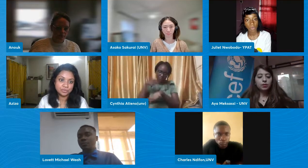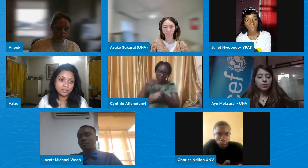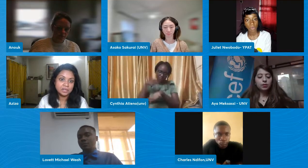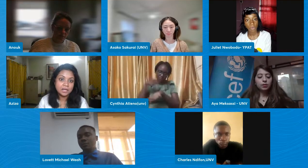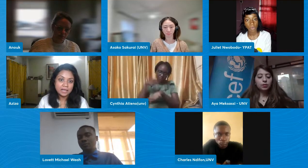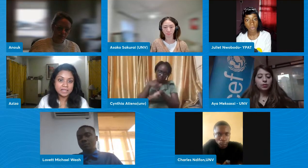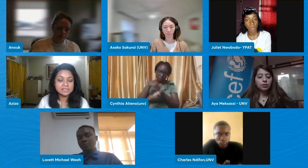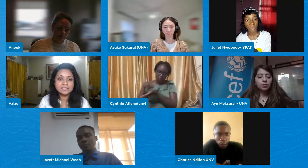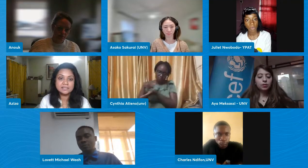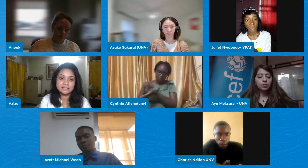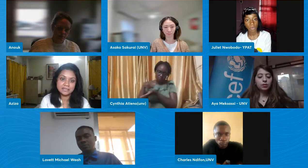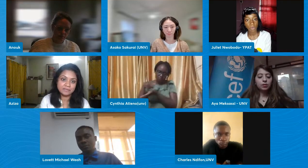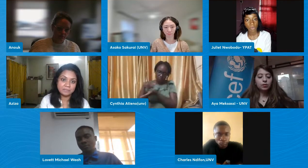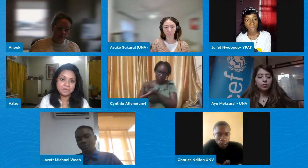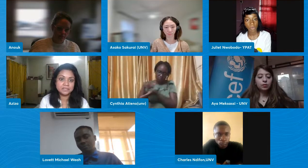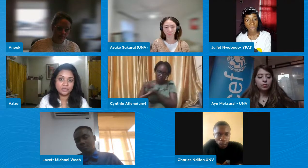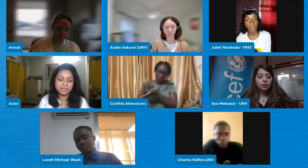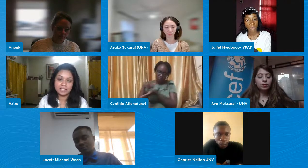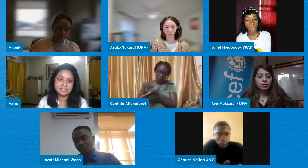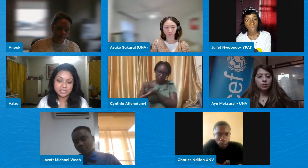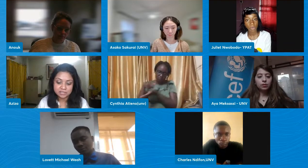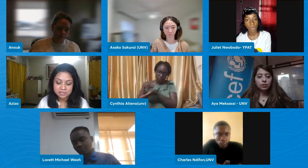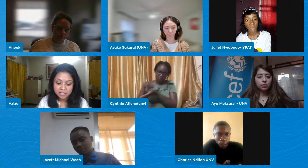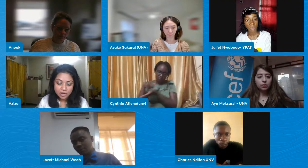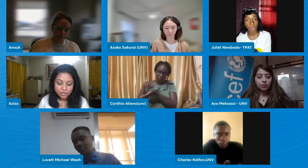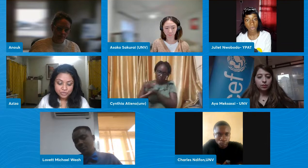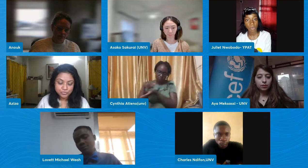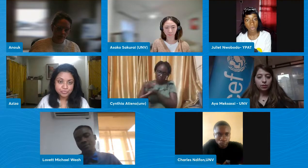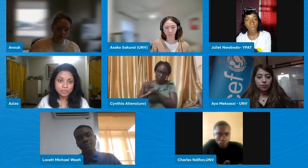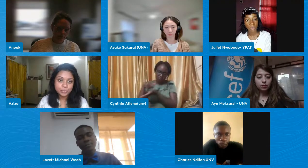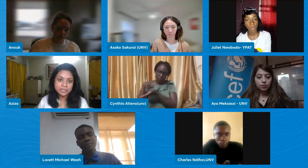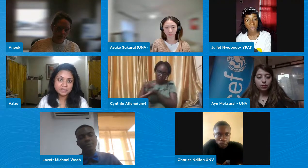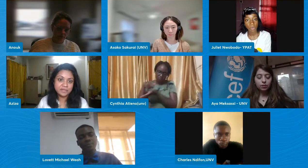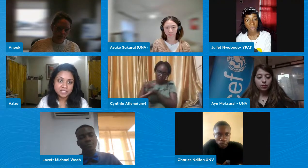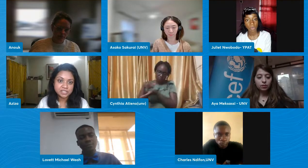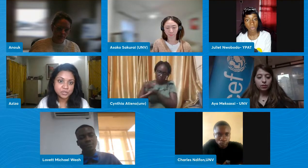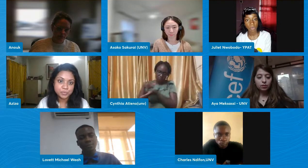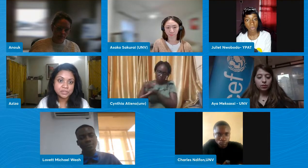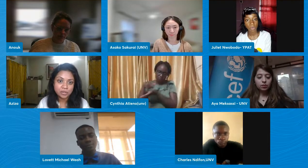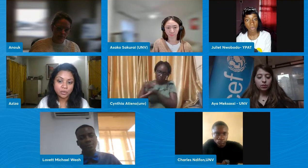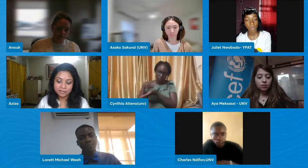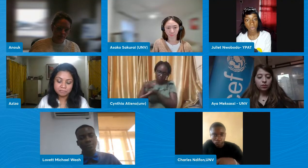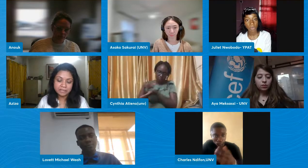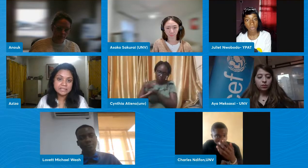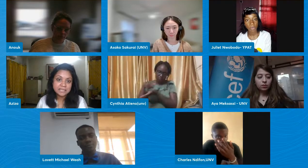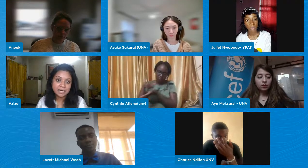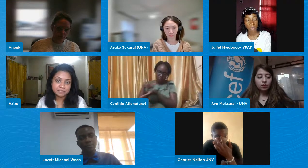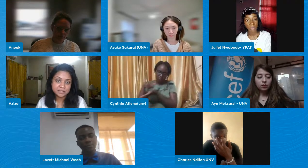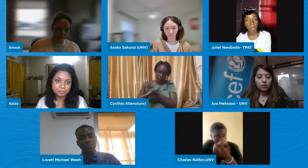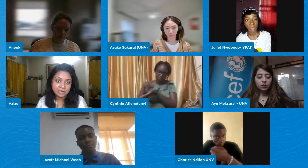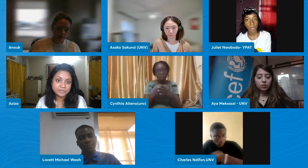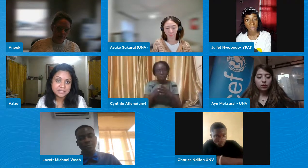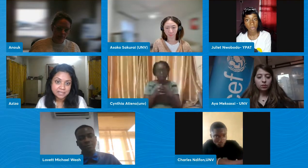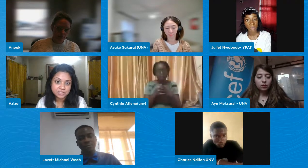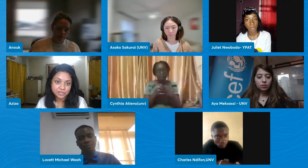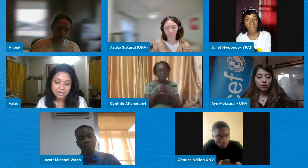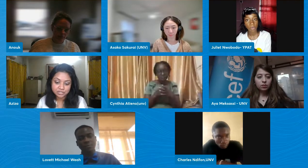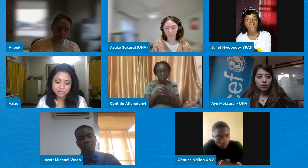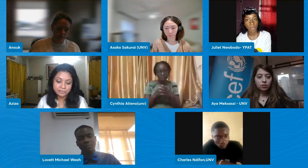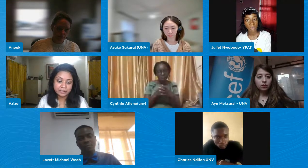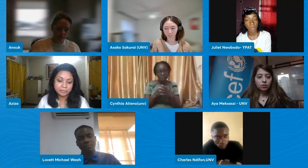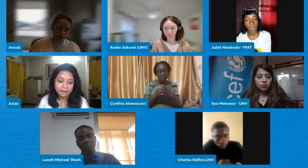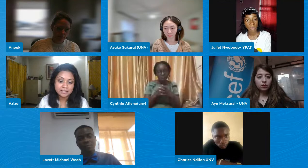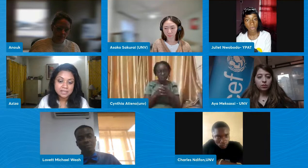various donor agencies and development organizations. So through our interventions, we saw that many times the private